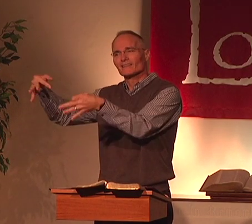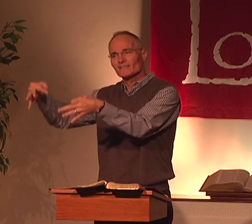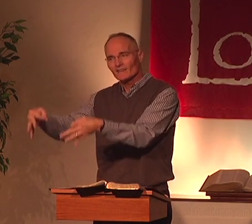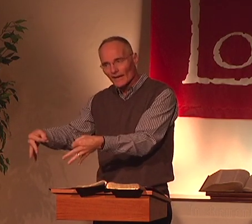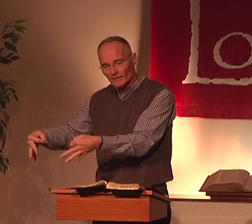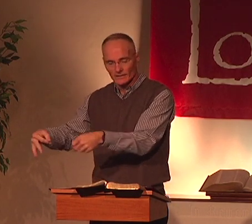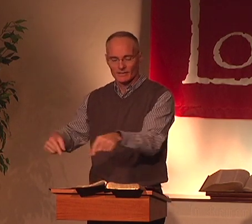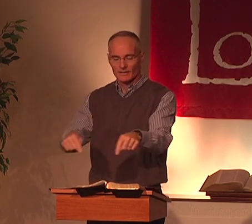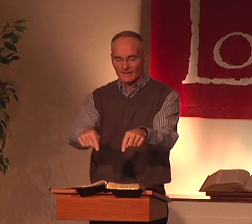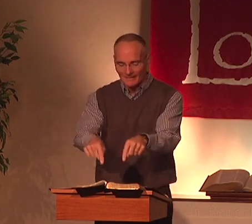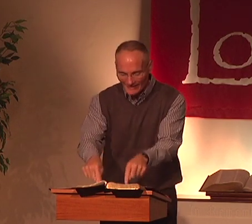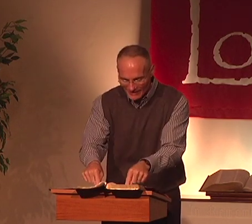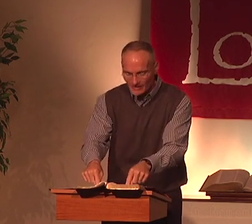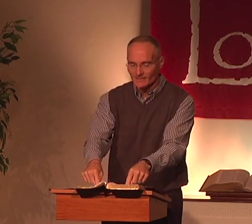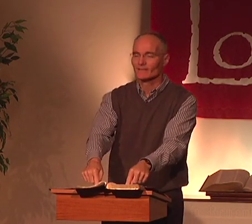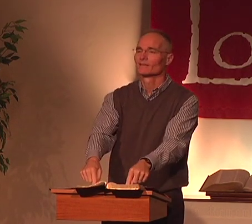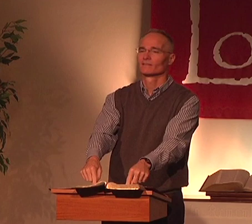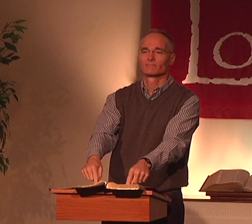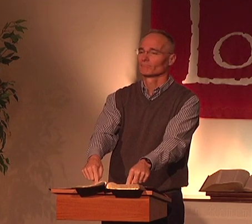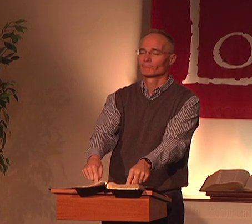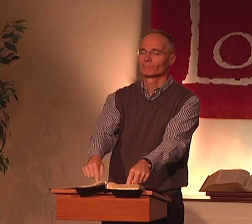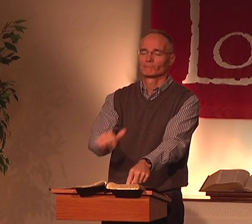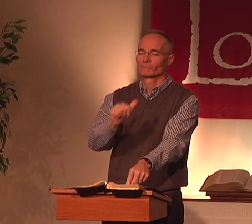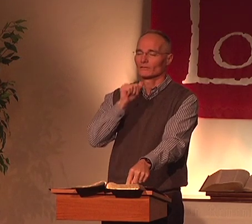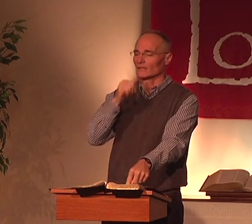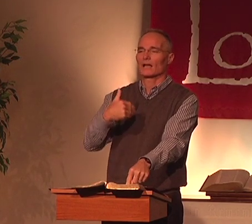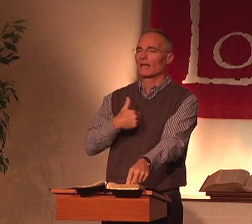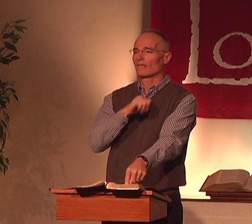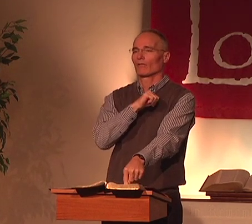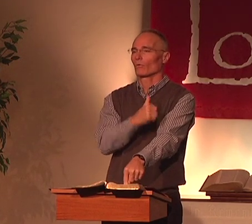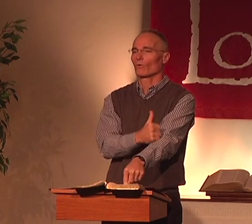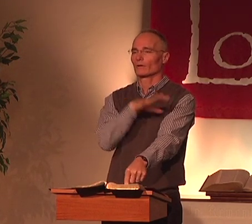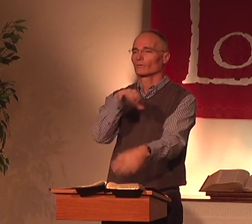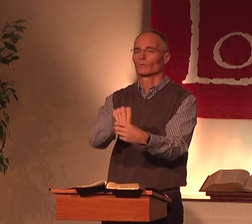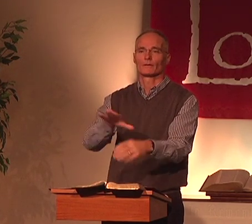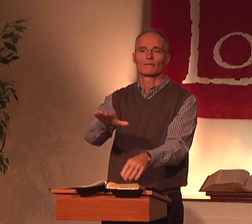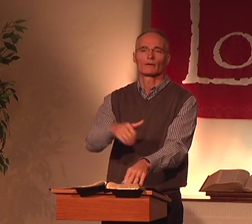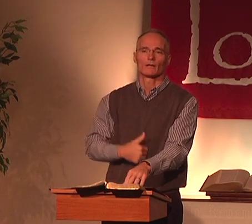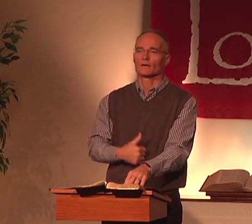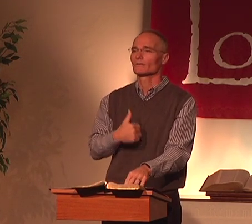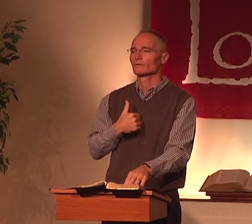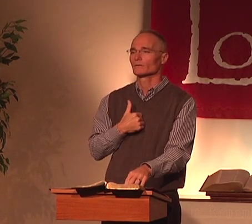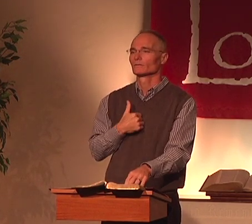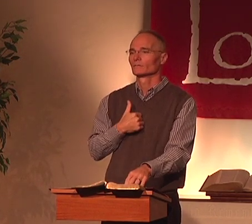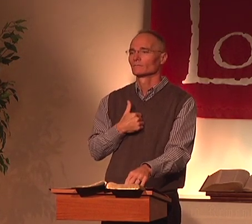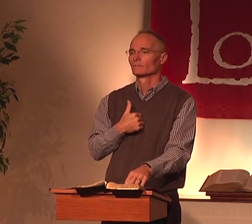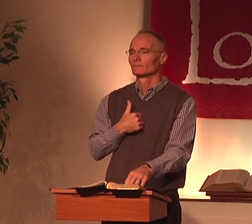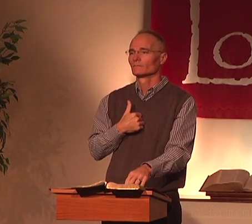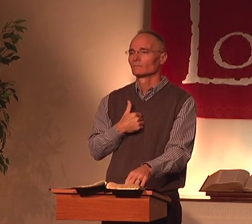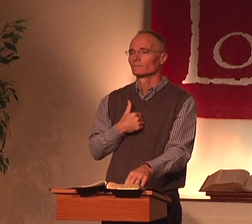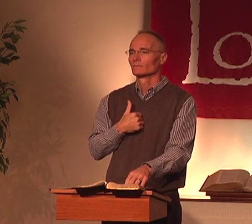They had decided That this The bible Did not have authority Within their lives